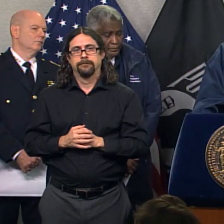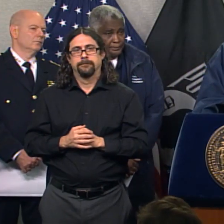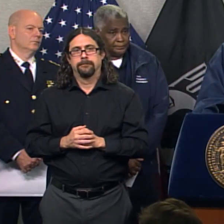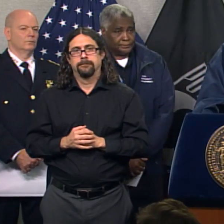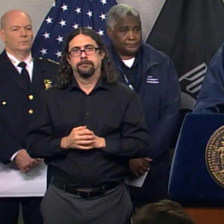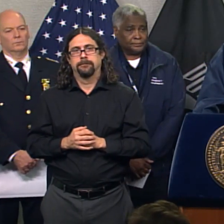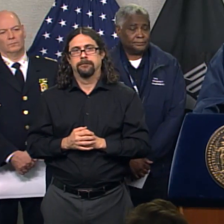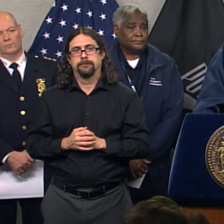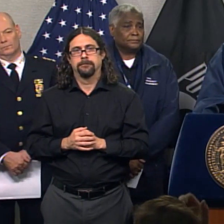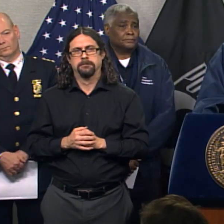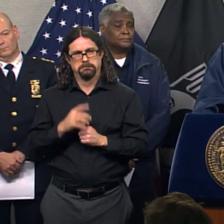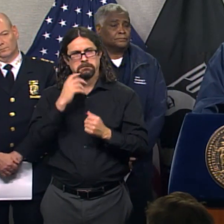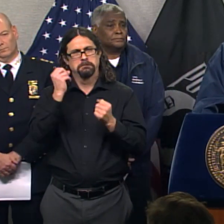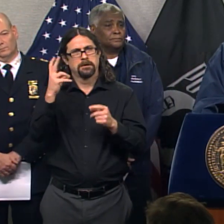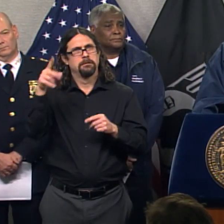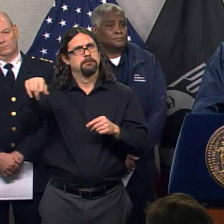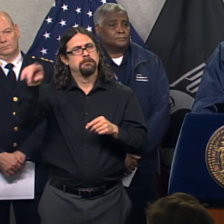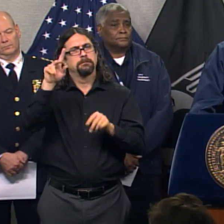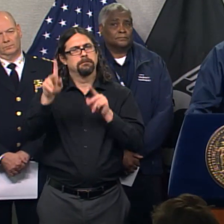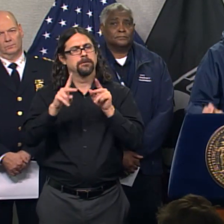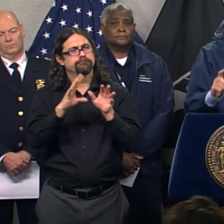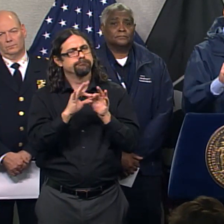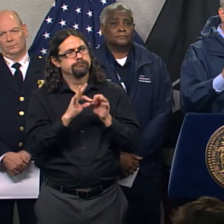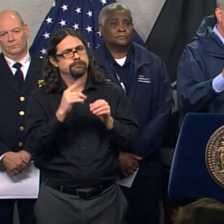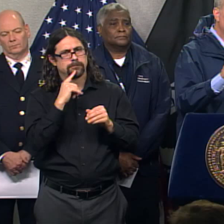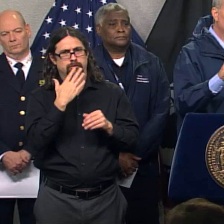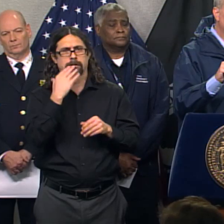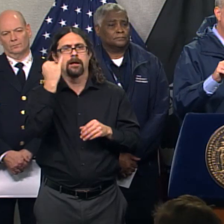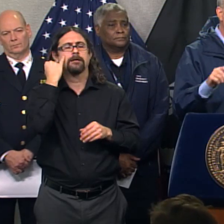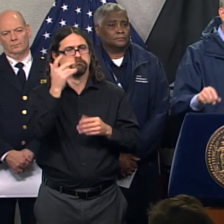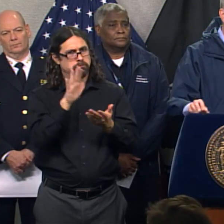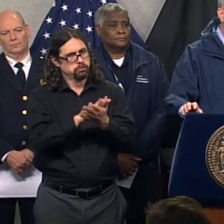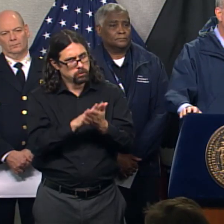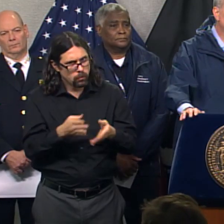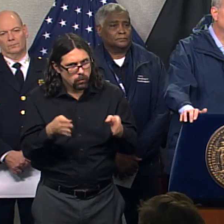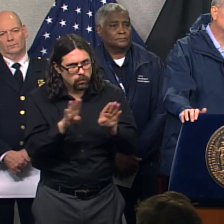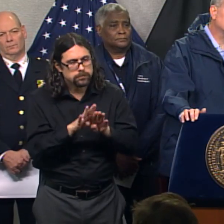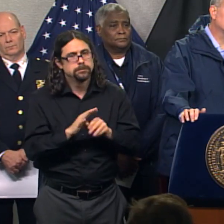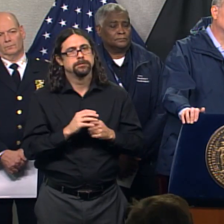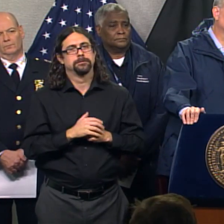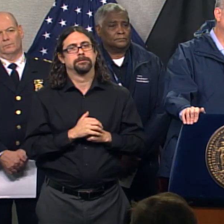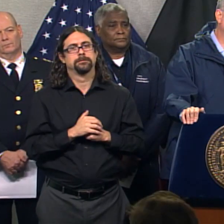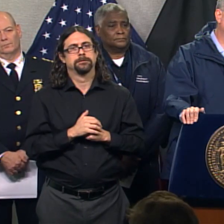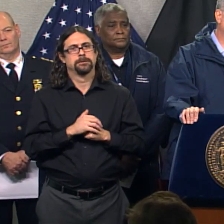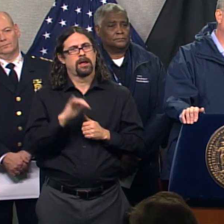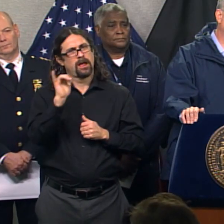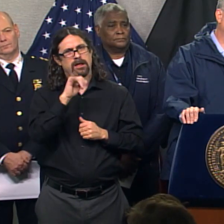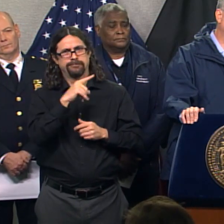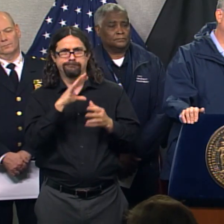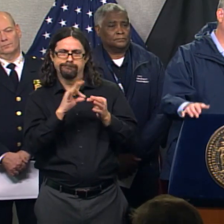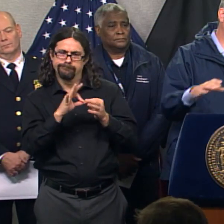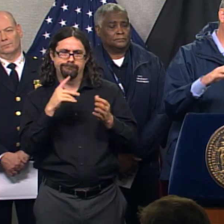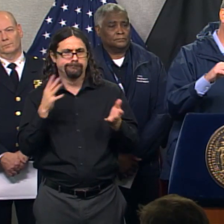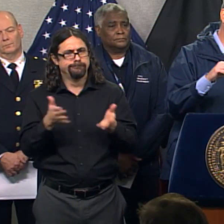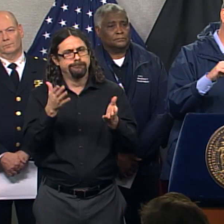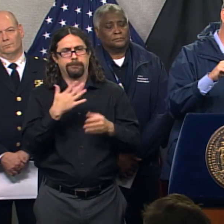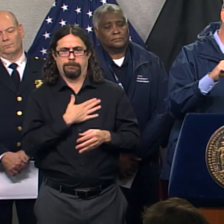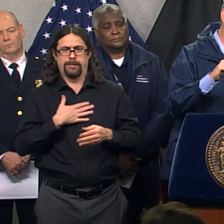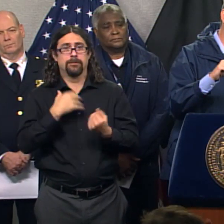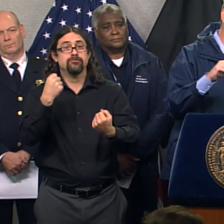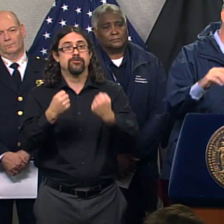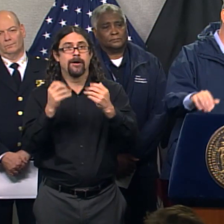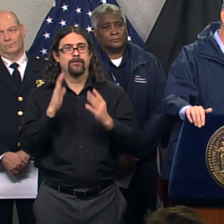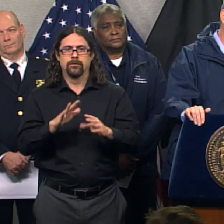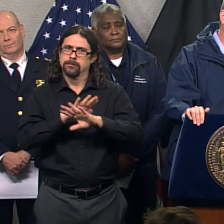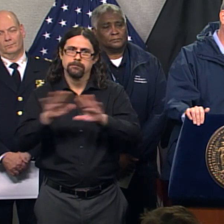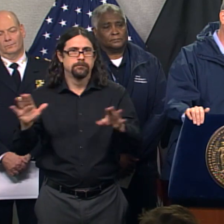from school, to encourage drivers to stay off the road. But just now and this morning, earlier, you went a lot further. This morning you said, I